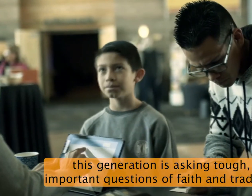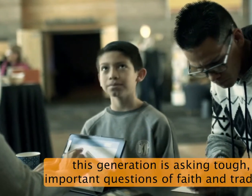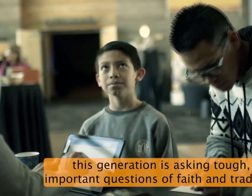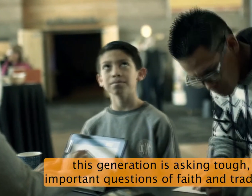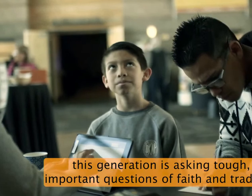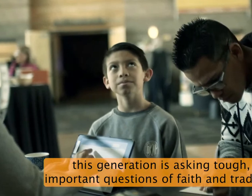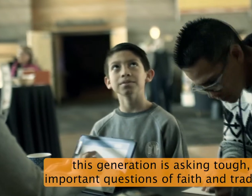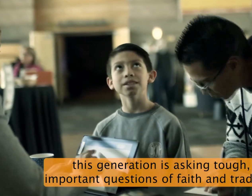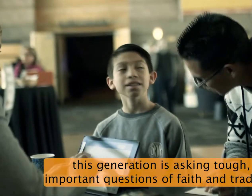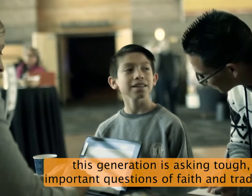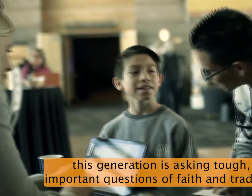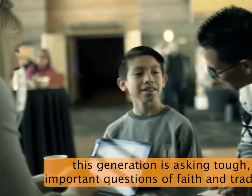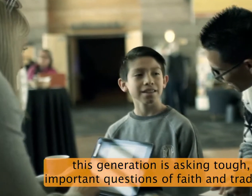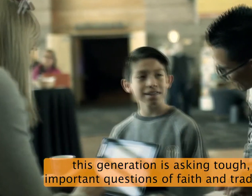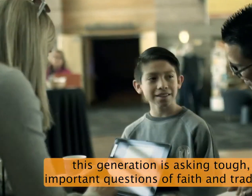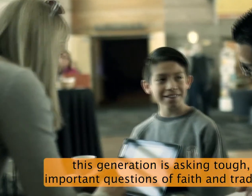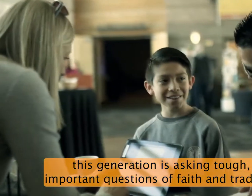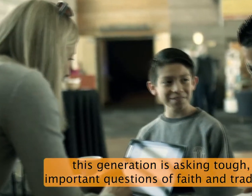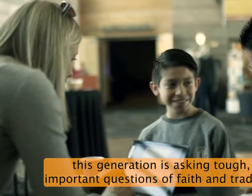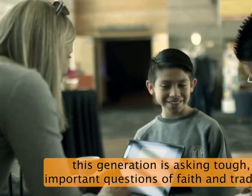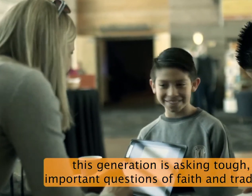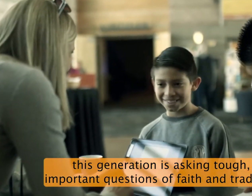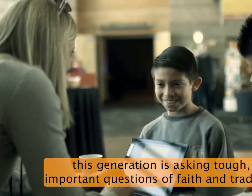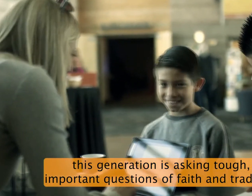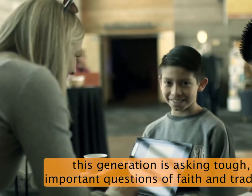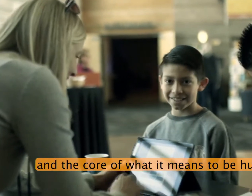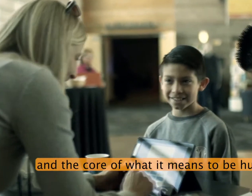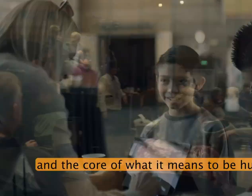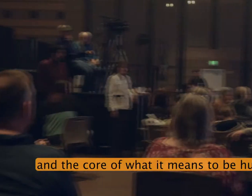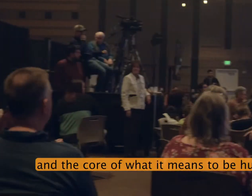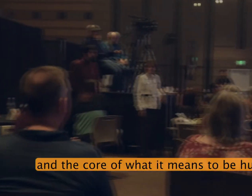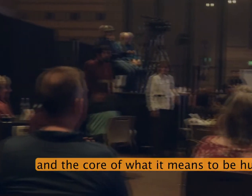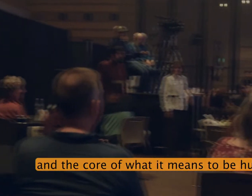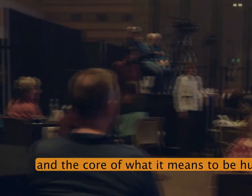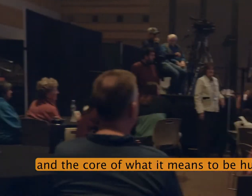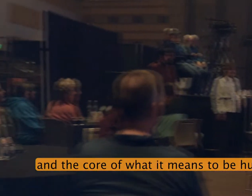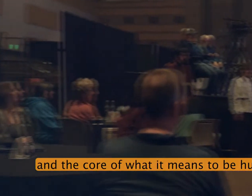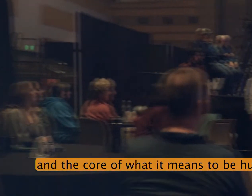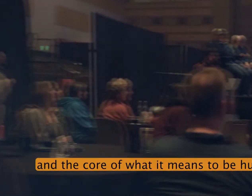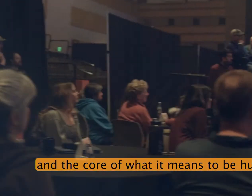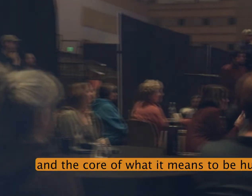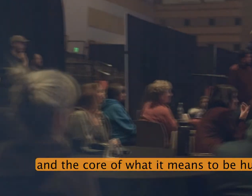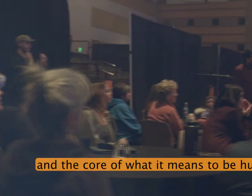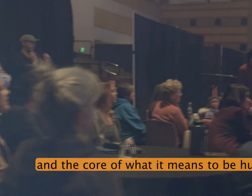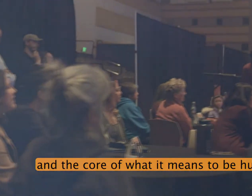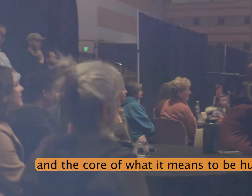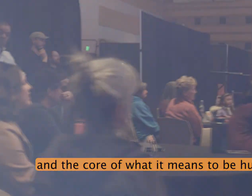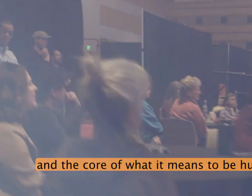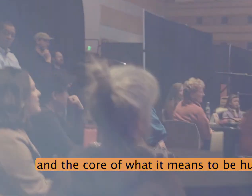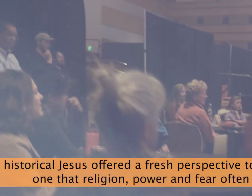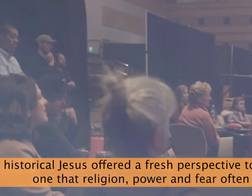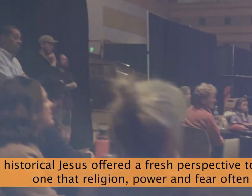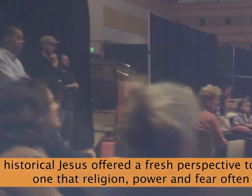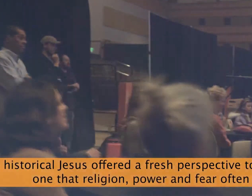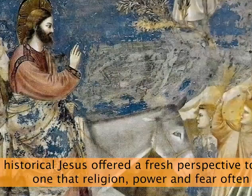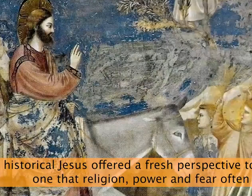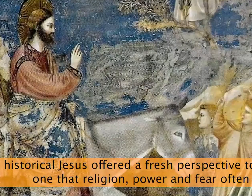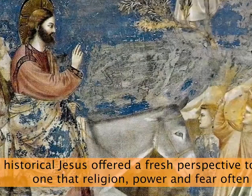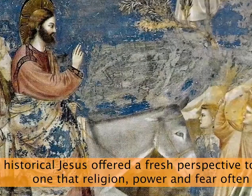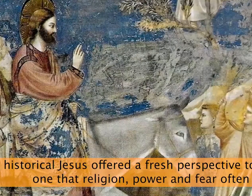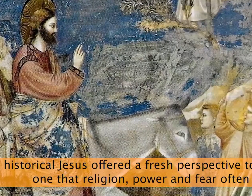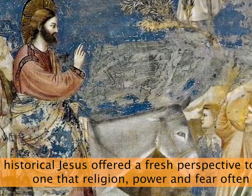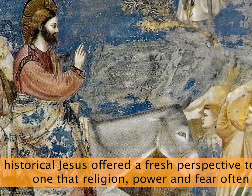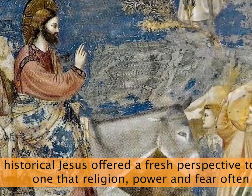is asking tough, important questions of faith and tradition and the core of what it means to be human. The